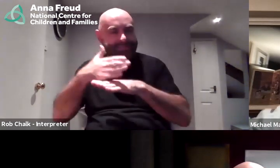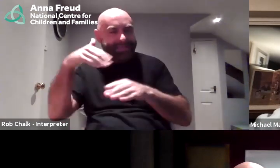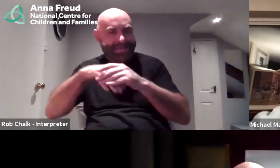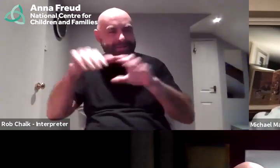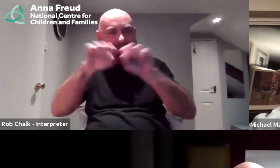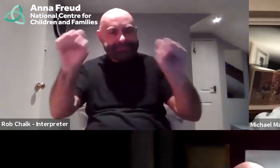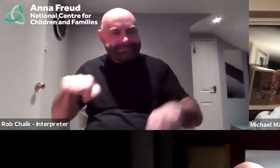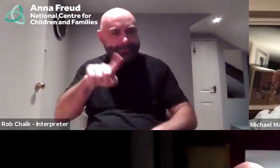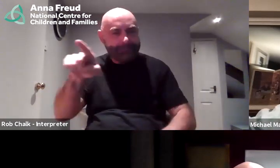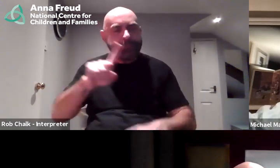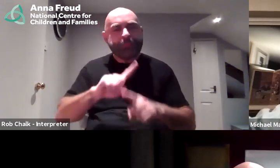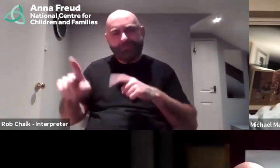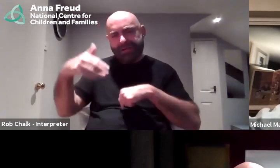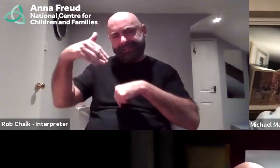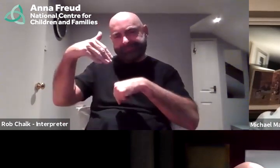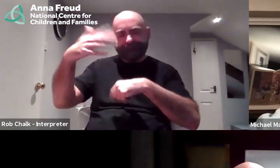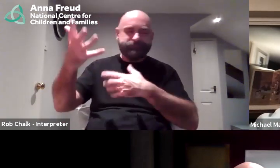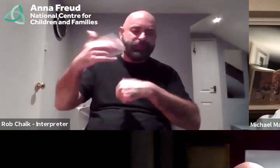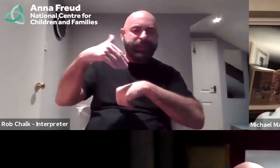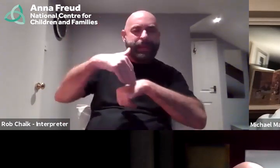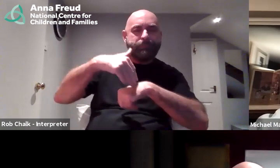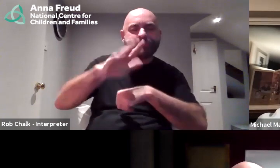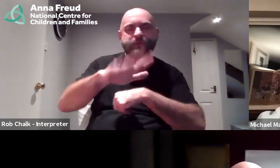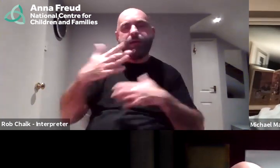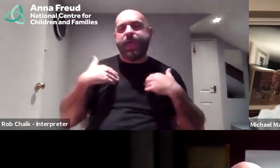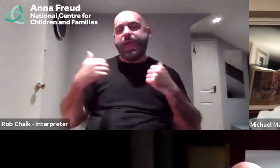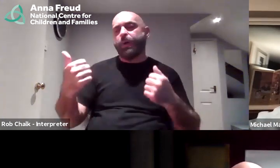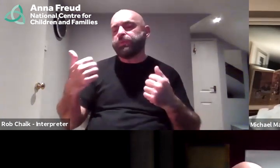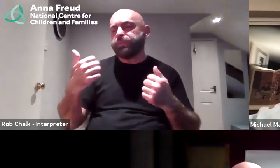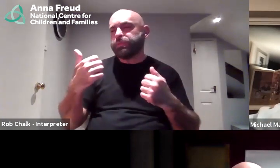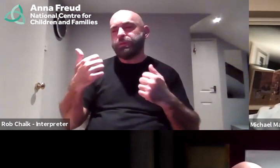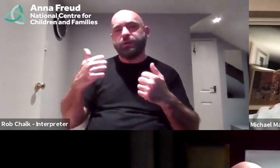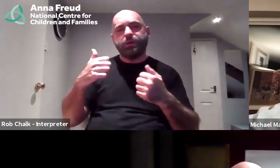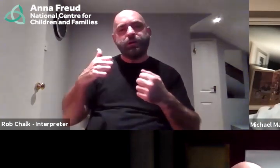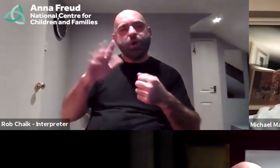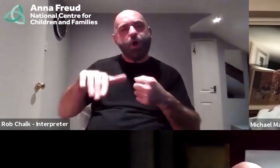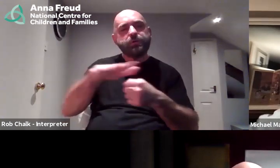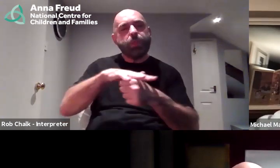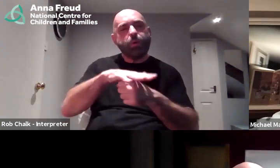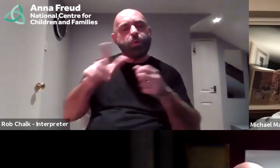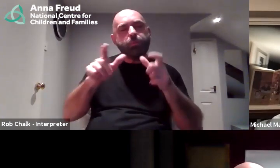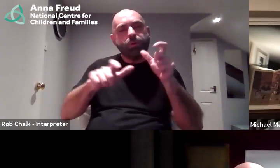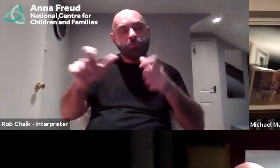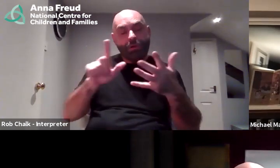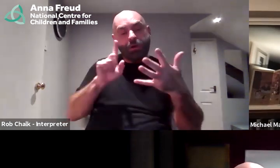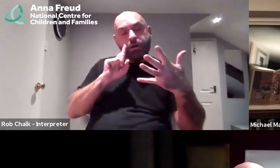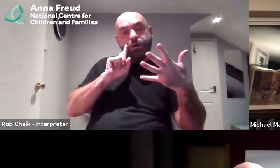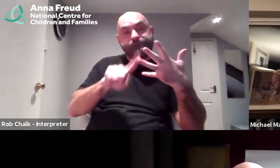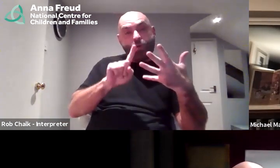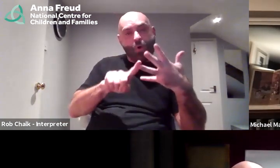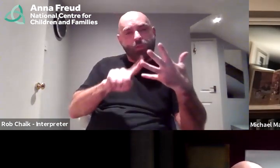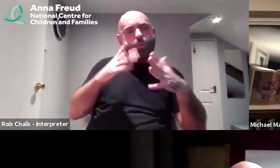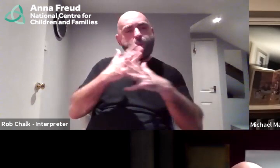system, but also the impact of the health system on the local population. The fourth is working